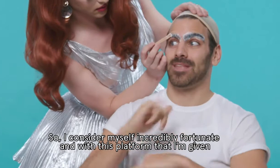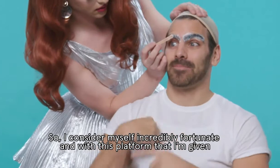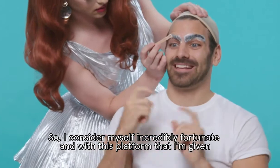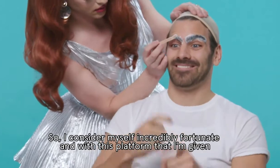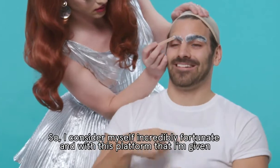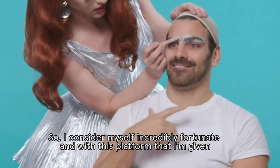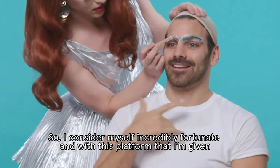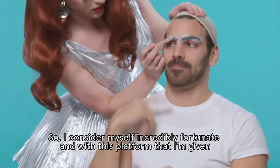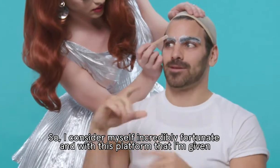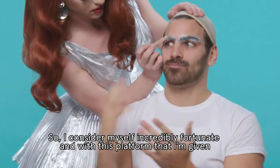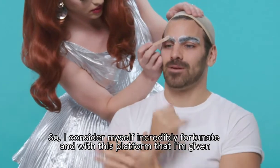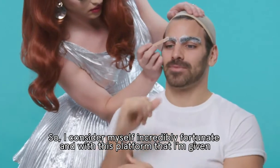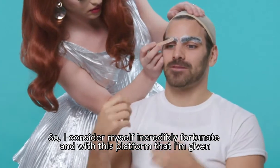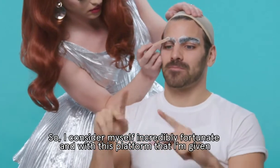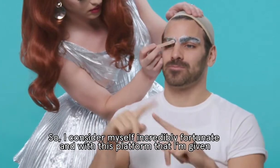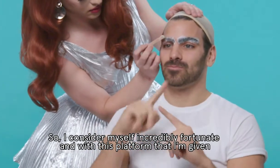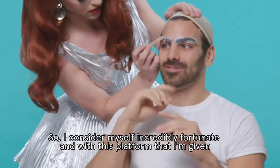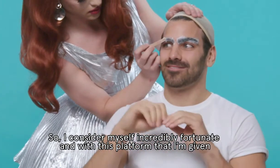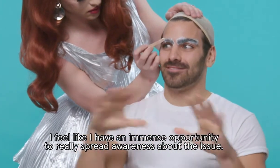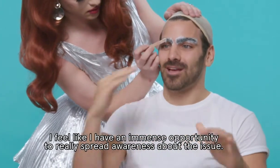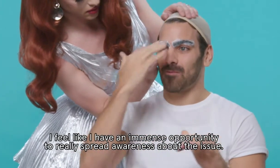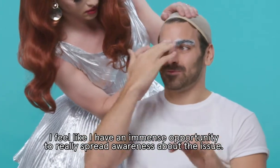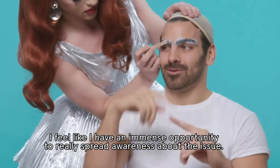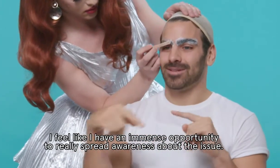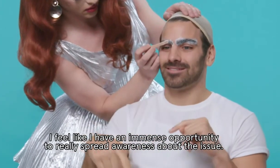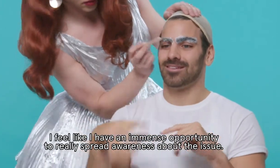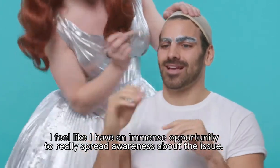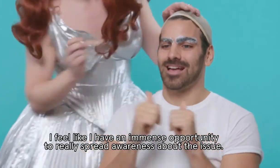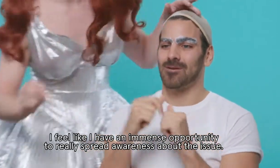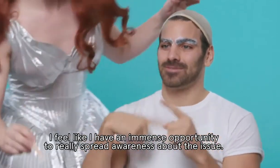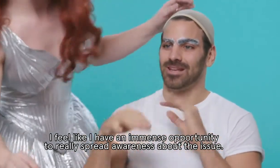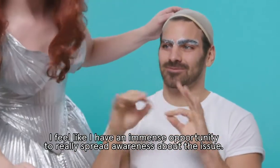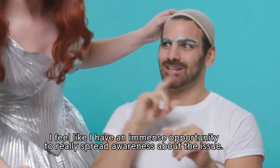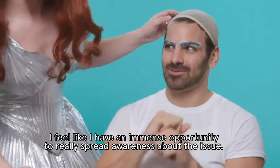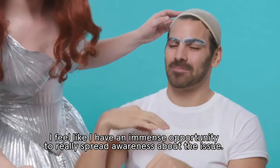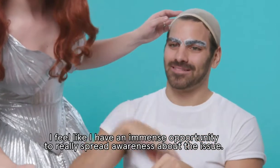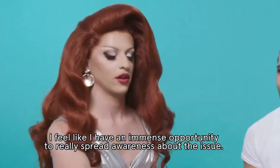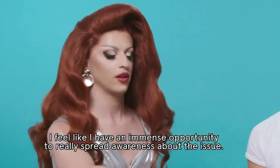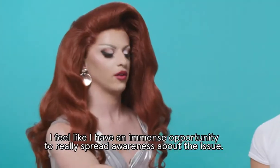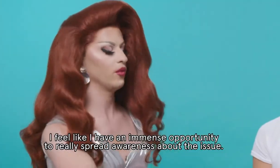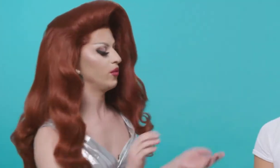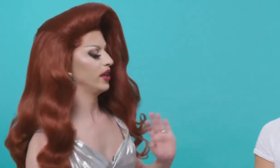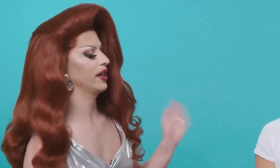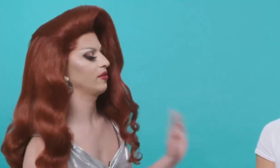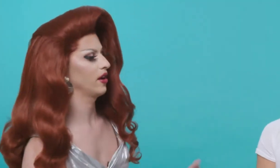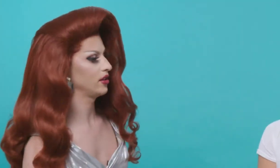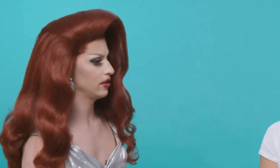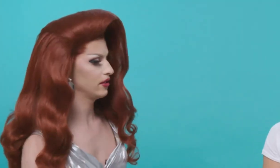incredibly fortunate. And with this platform that I'm given, I feel like I have an immense opportunity to really spread awareness about the issue. What I like about you